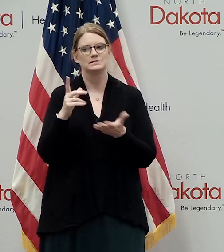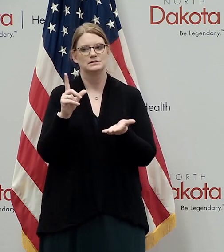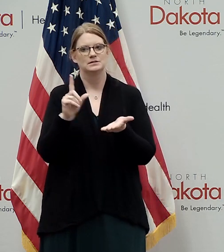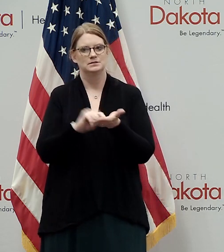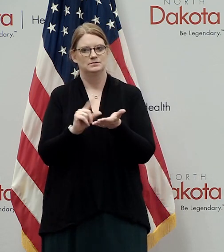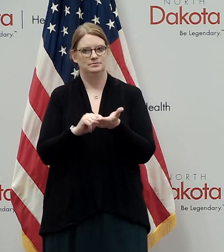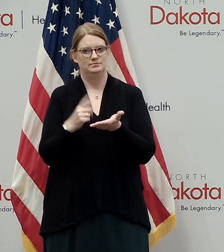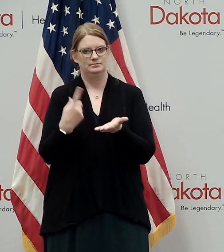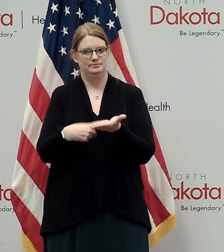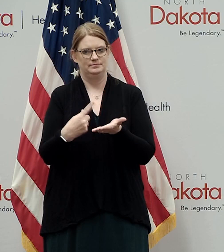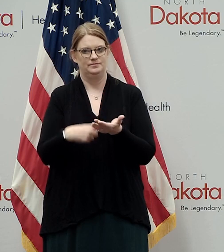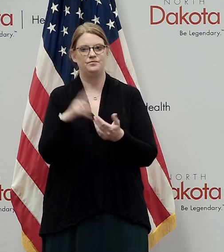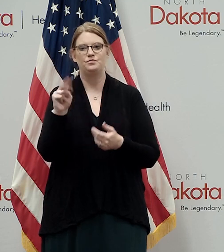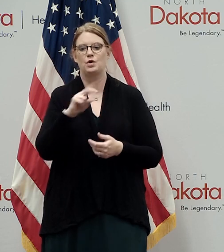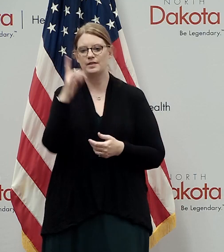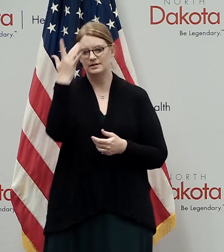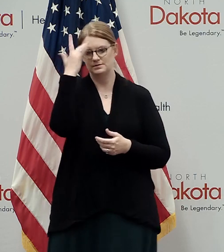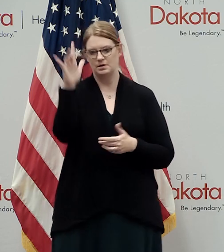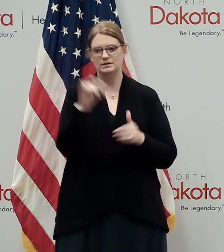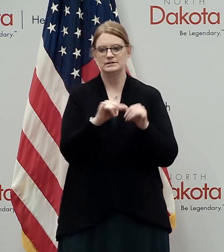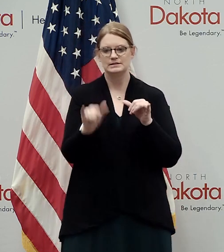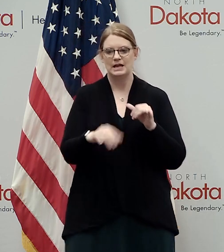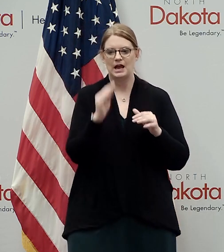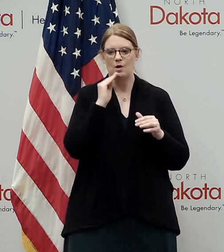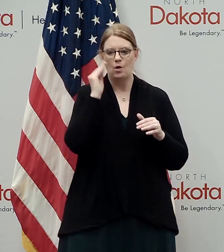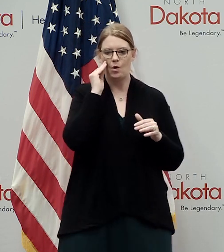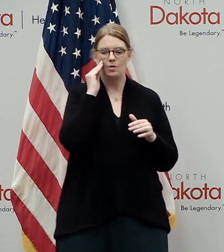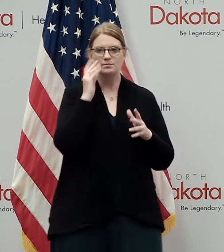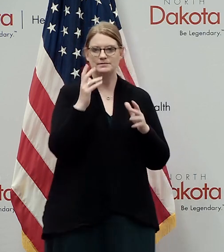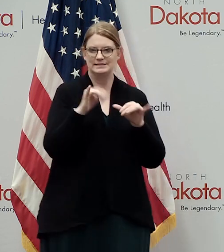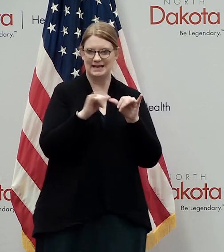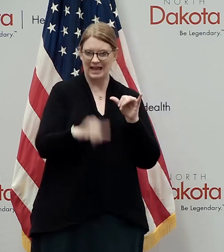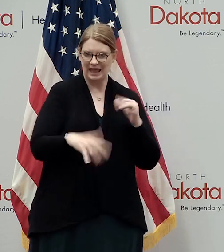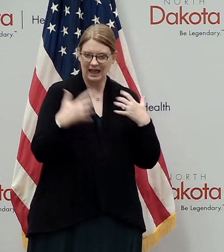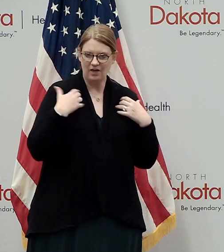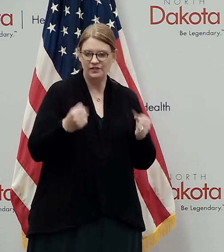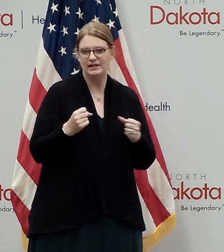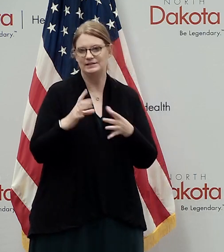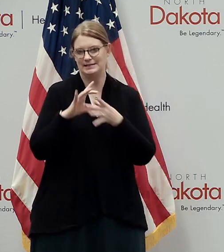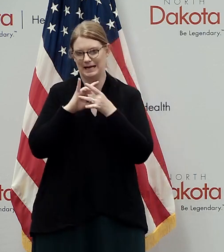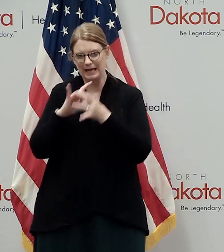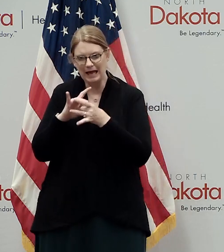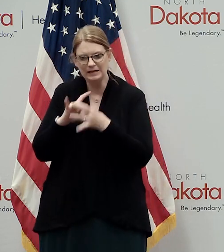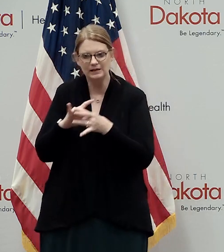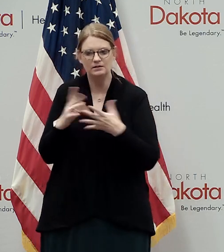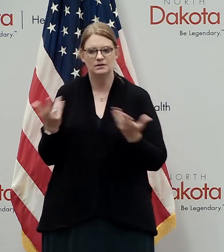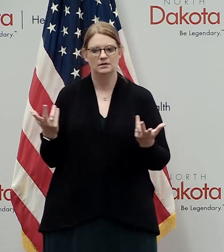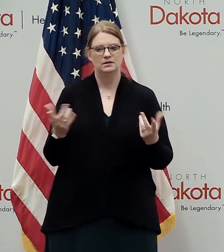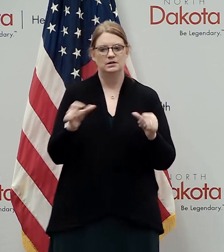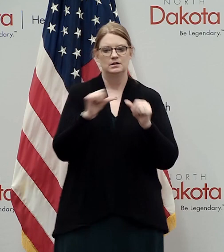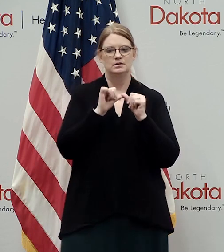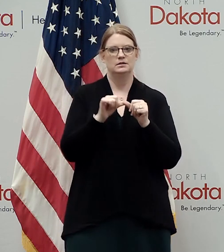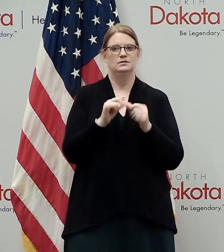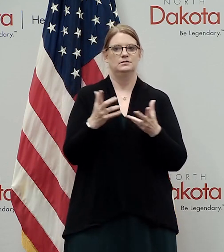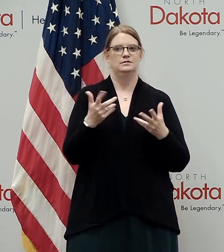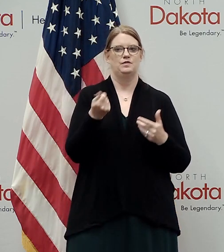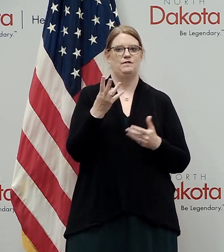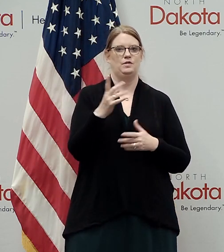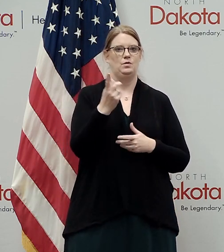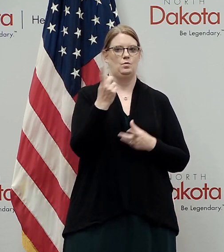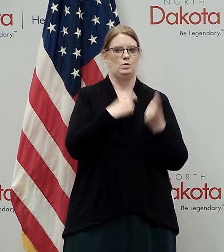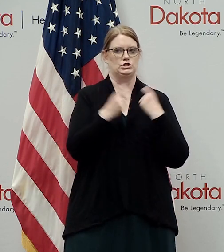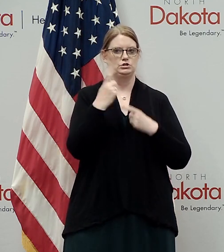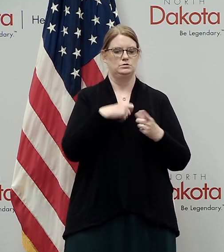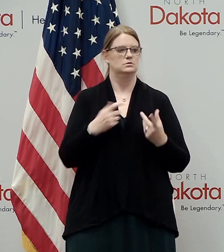Until then, be North Dakota smart, stay home, stay healthy, stay connected. And with that, we'll take time to stand for a few